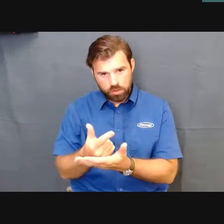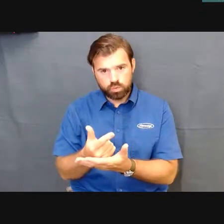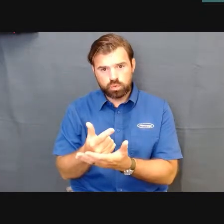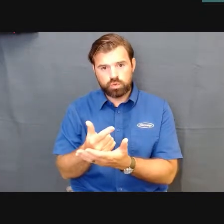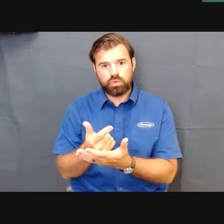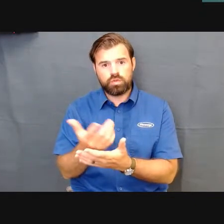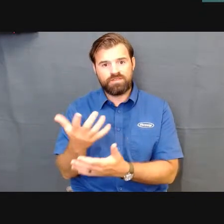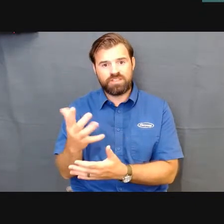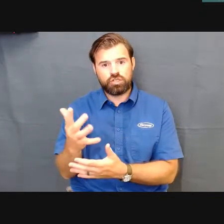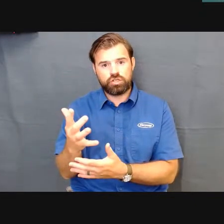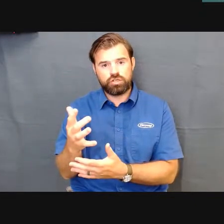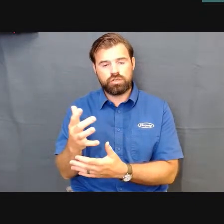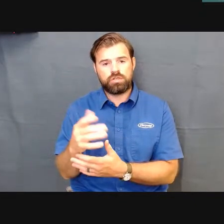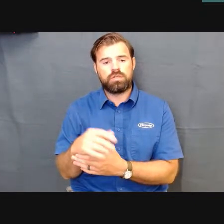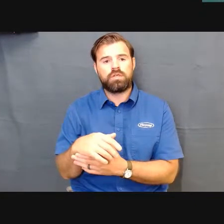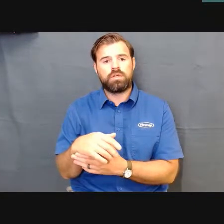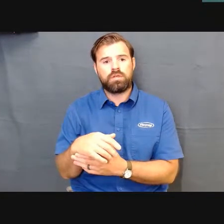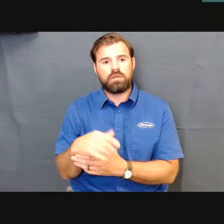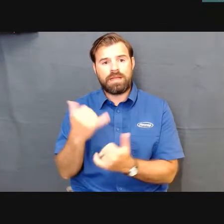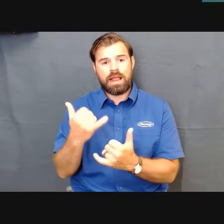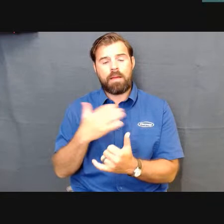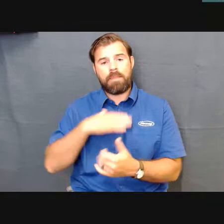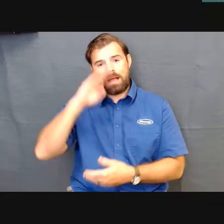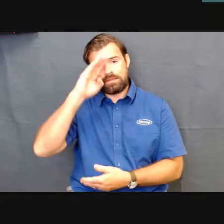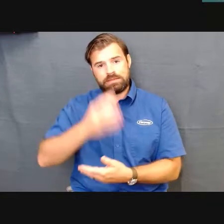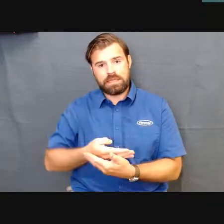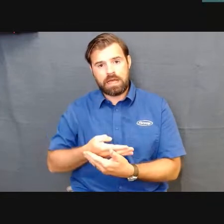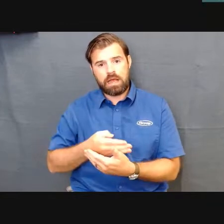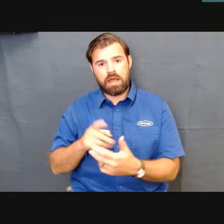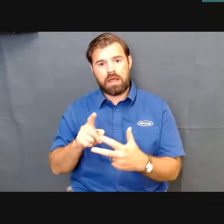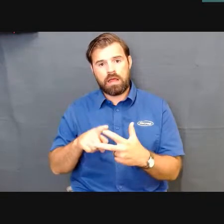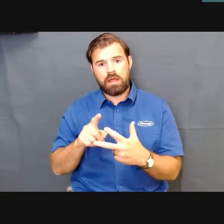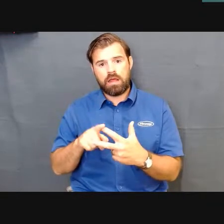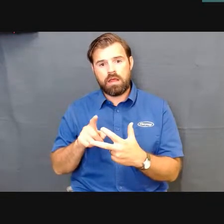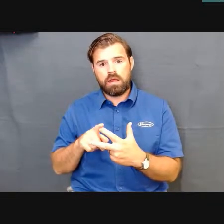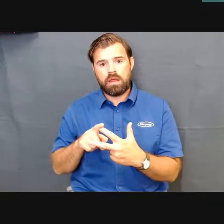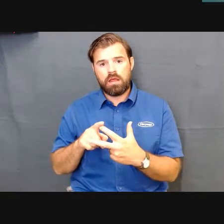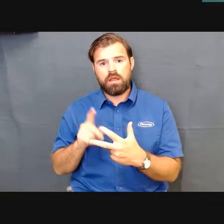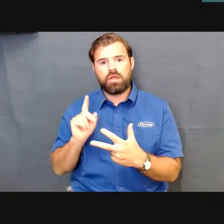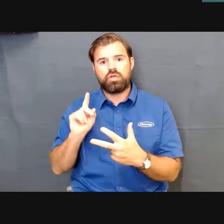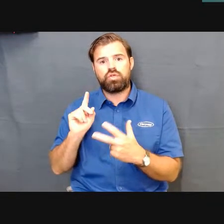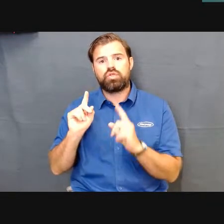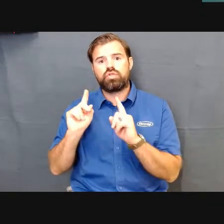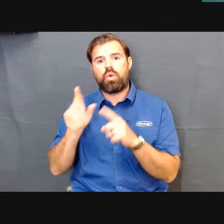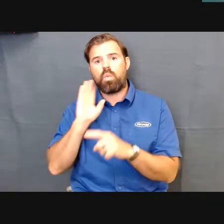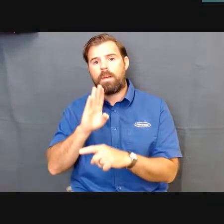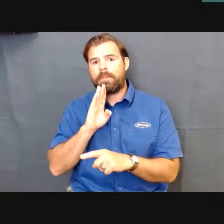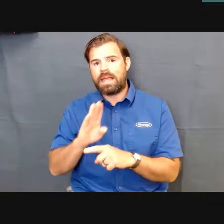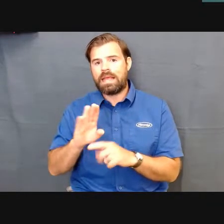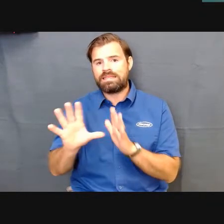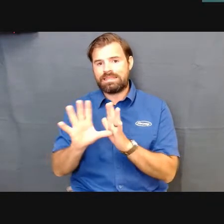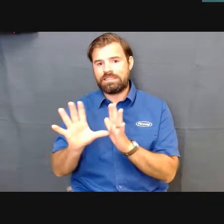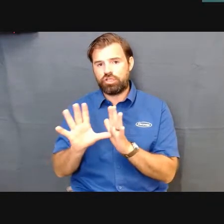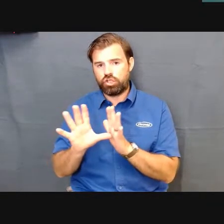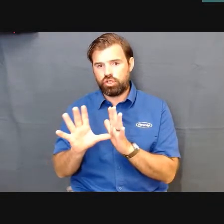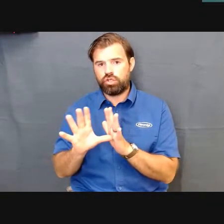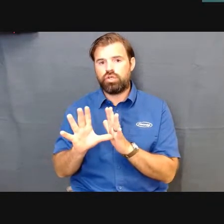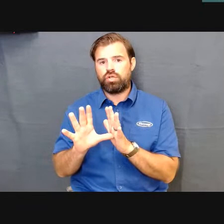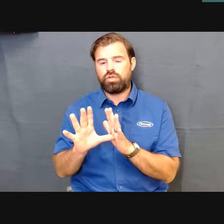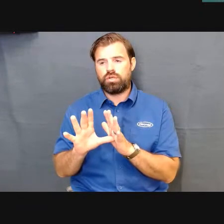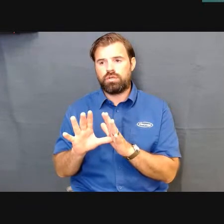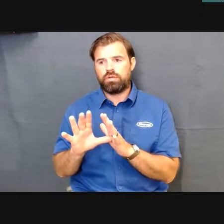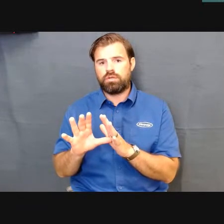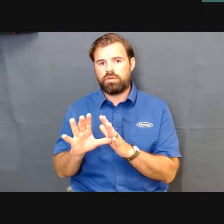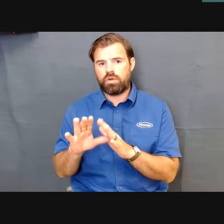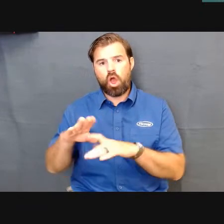graduated from the kids, and now my son is going to be a senior